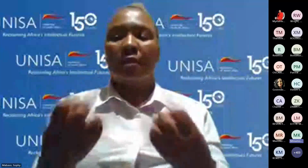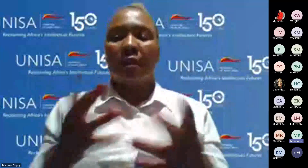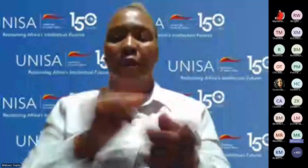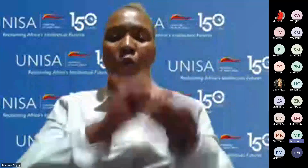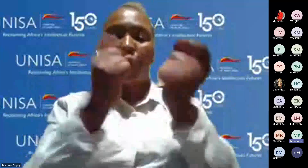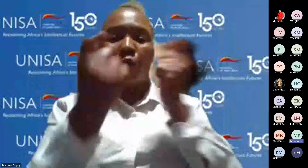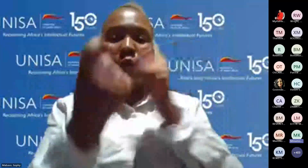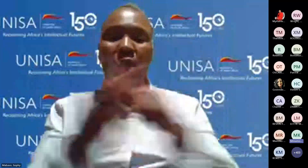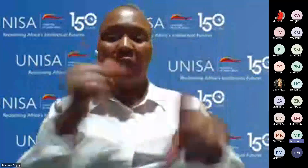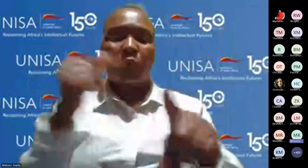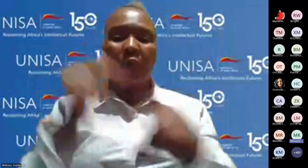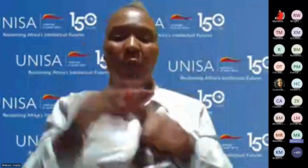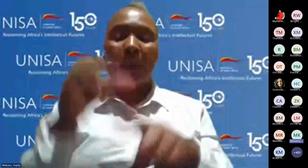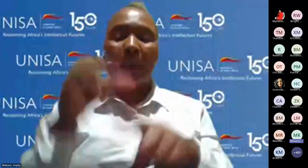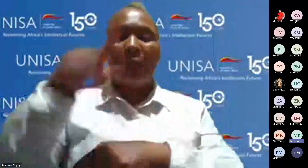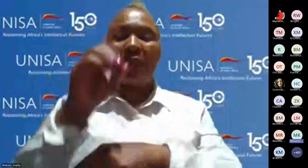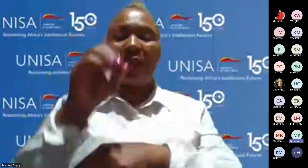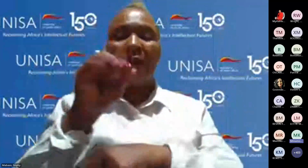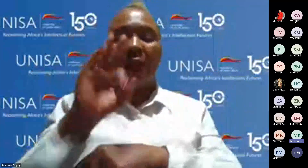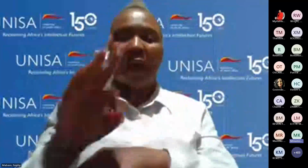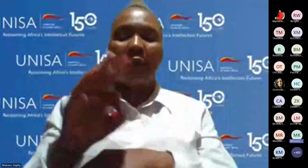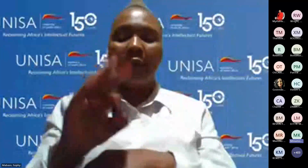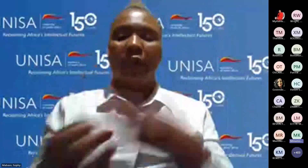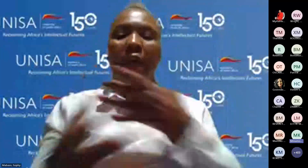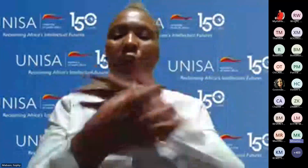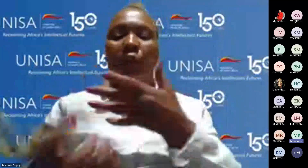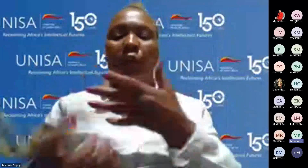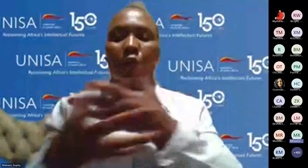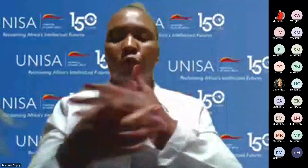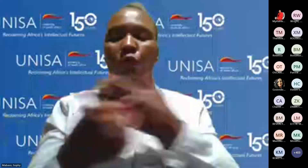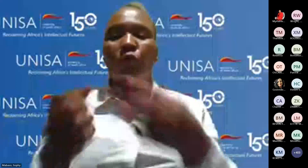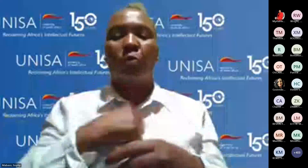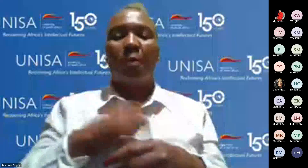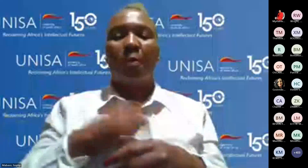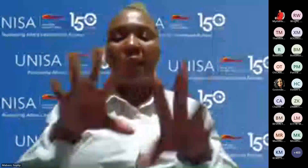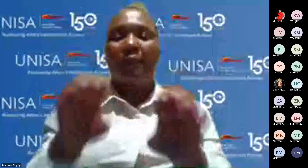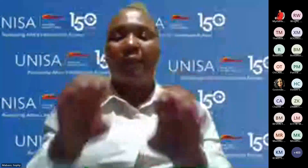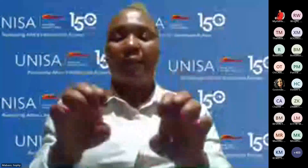the Word to PDF and download it to my exam.